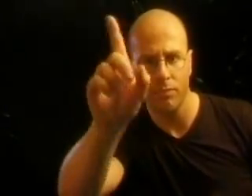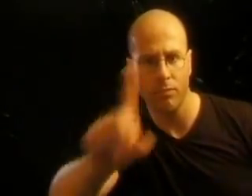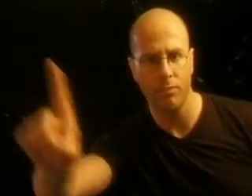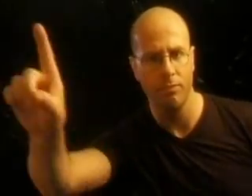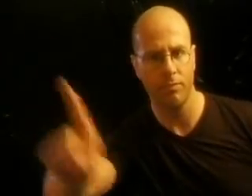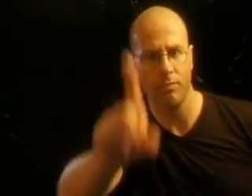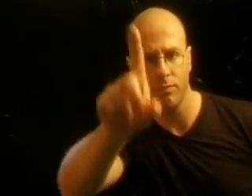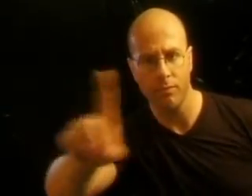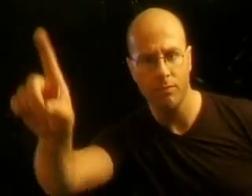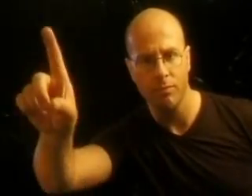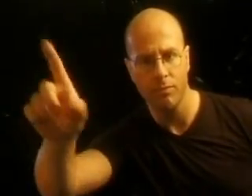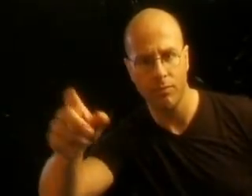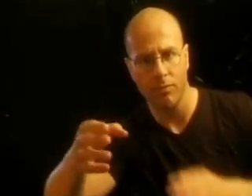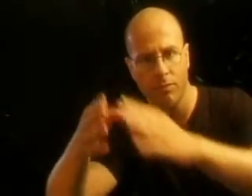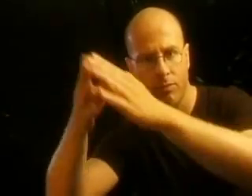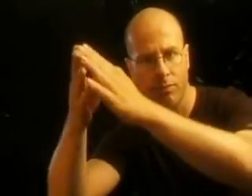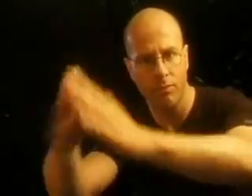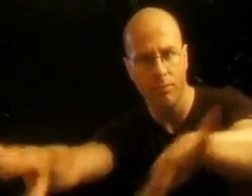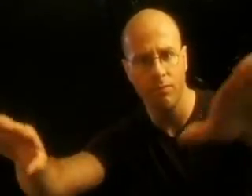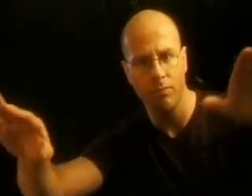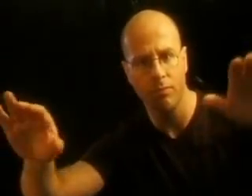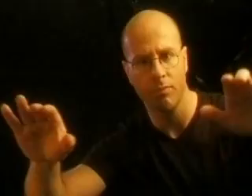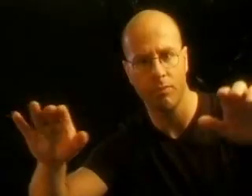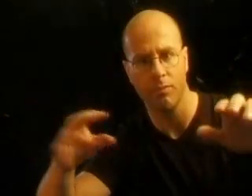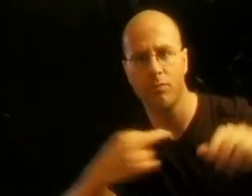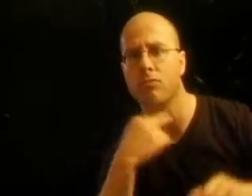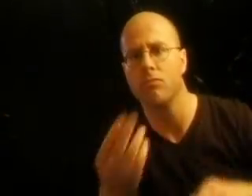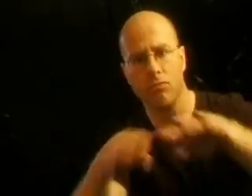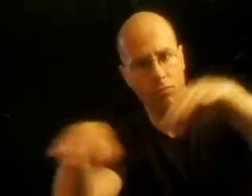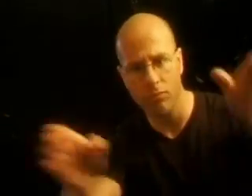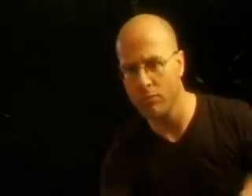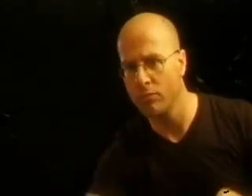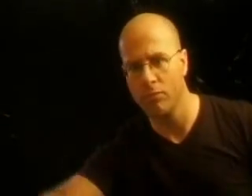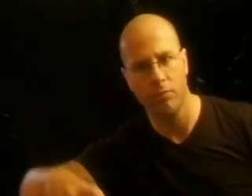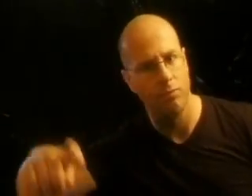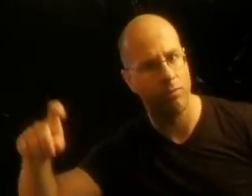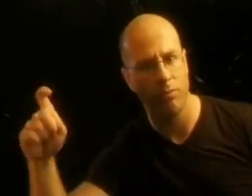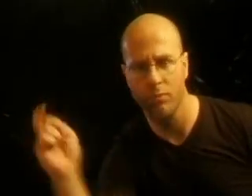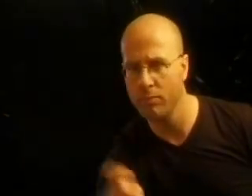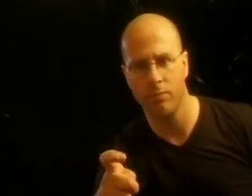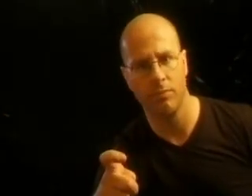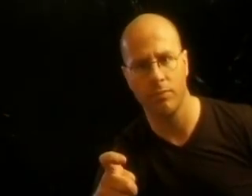you lonely? Are you lost? This voice control is a must.